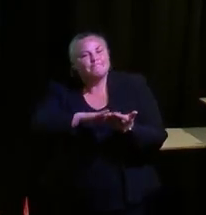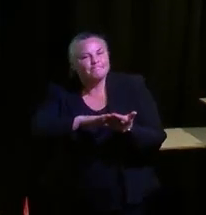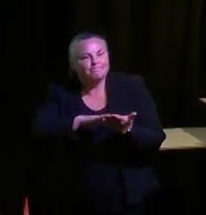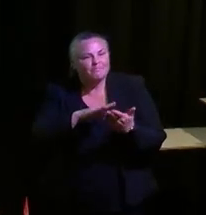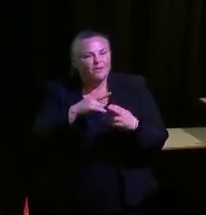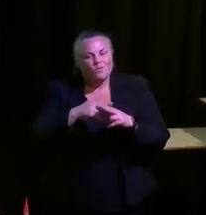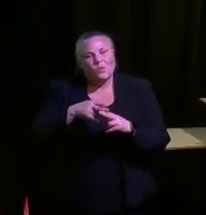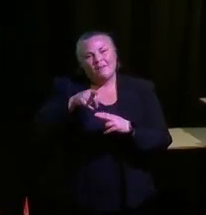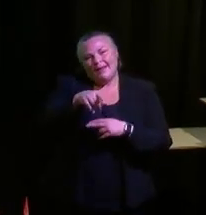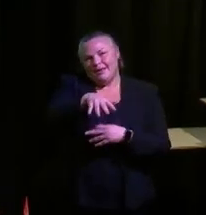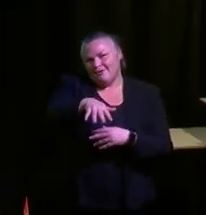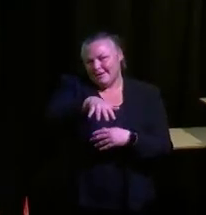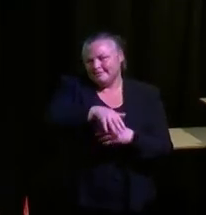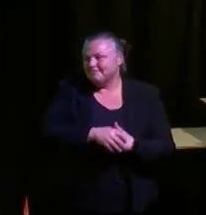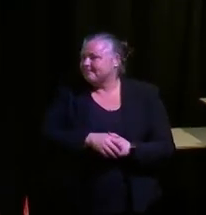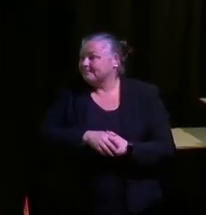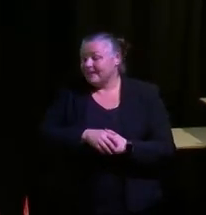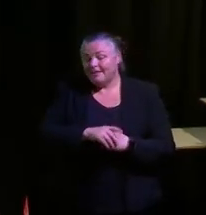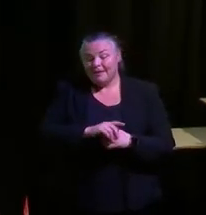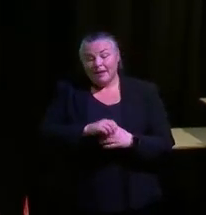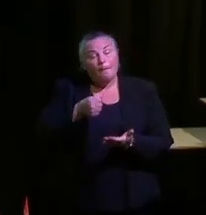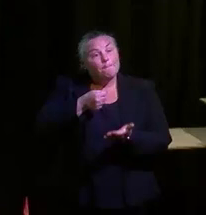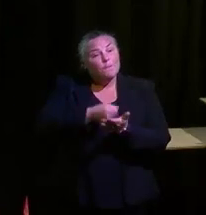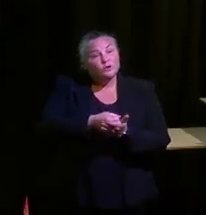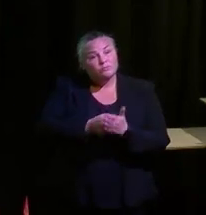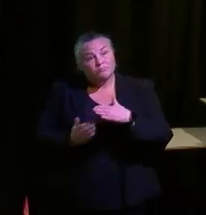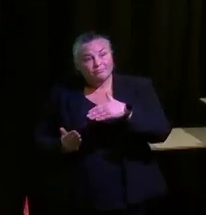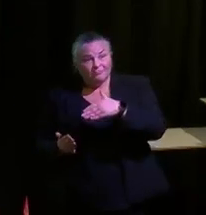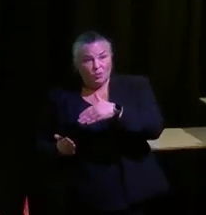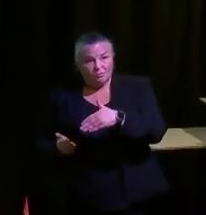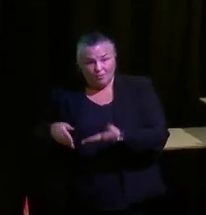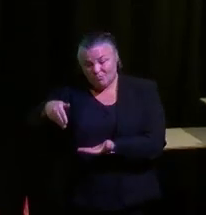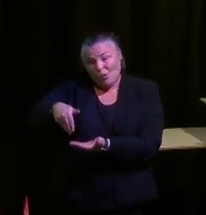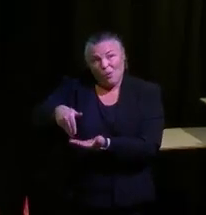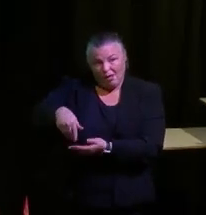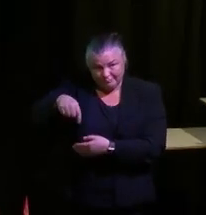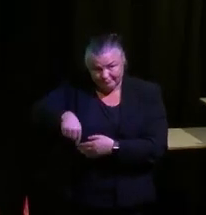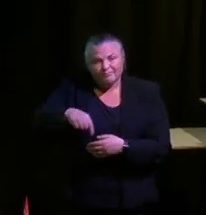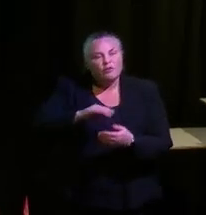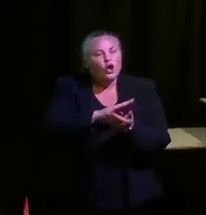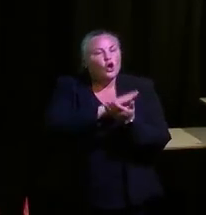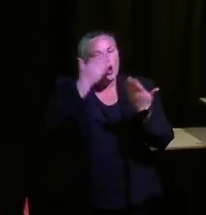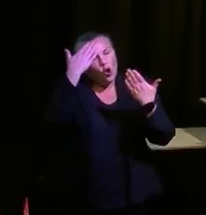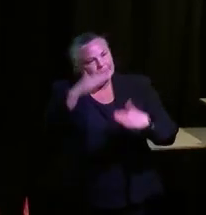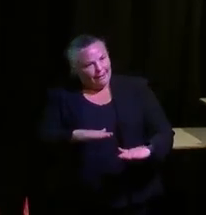area. And then below that on the bottom right is the hostel on...